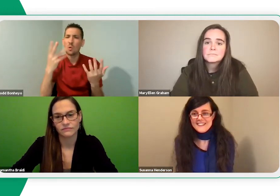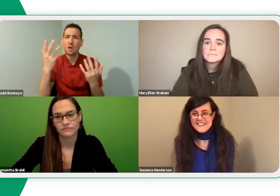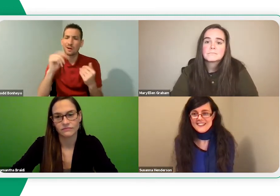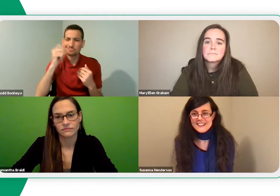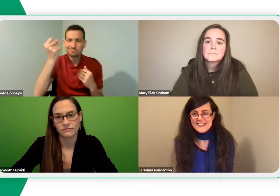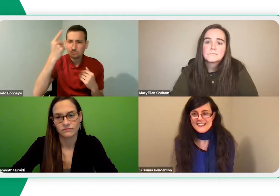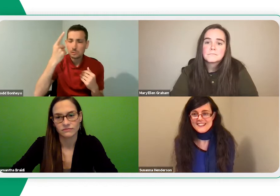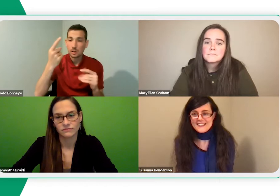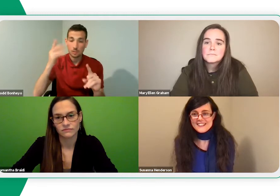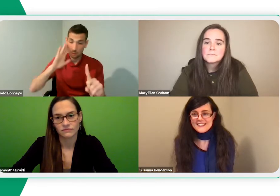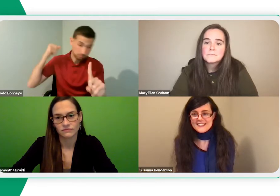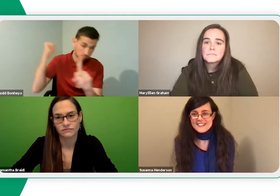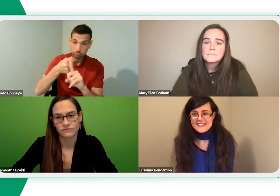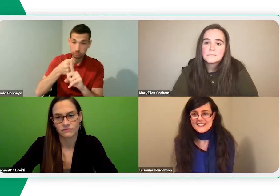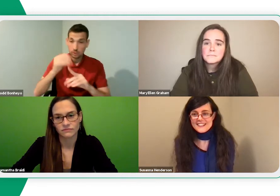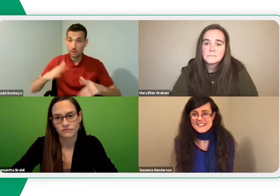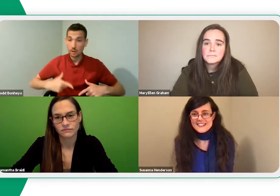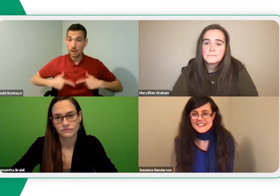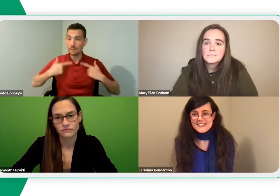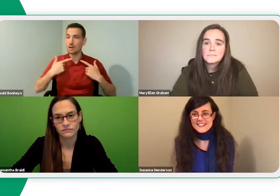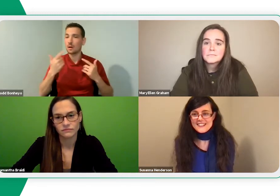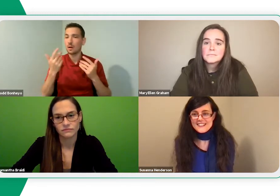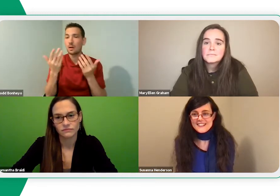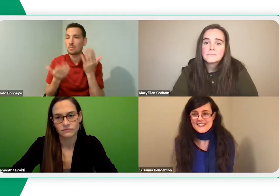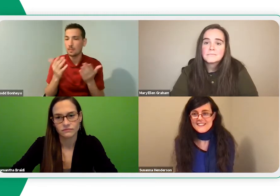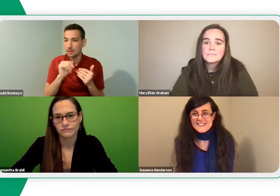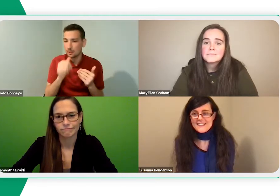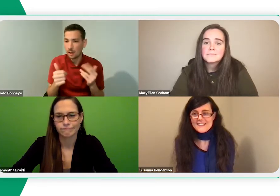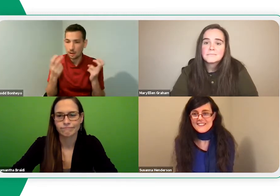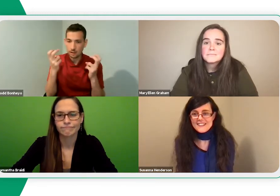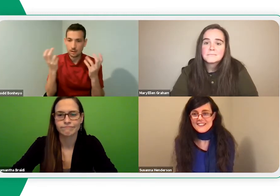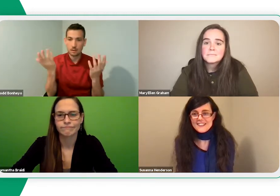In my biology class, if you missed something or you didn't understand something,